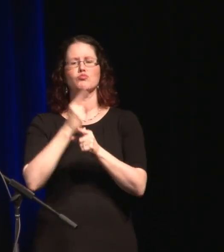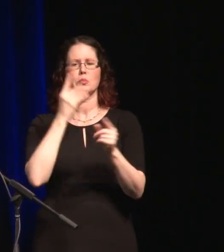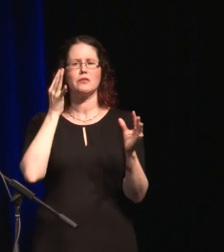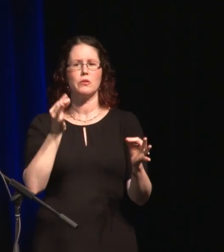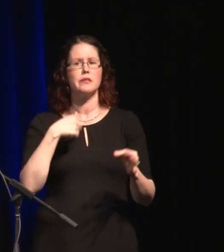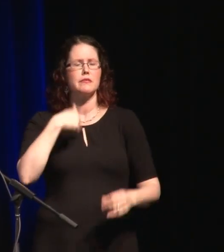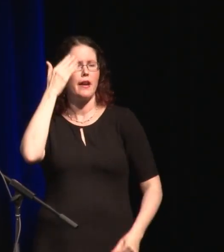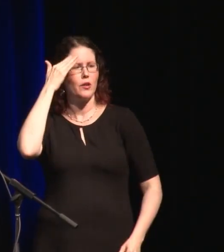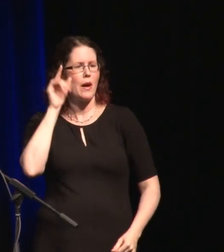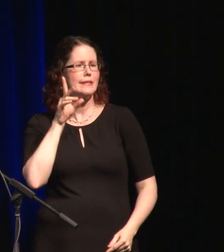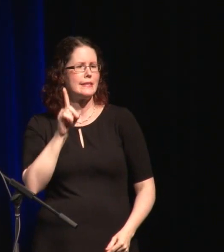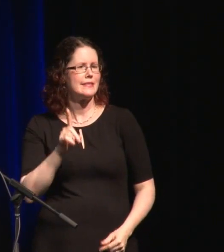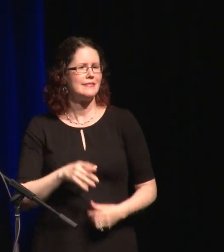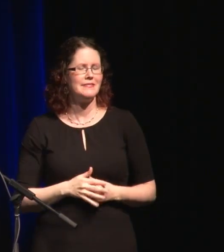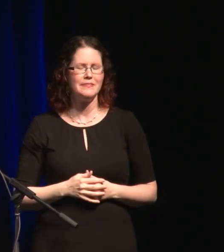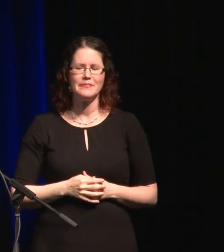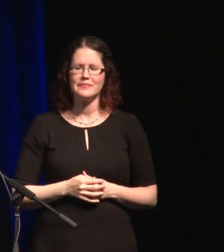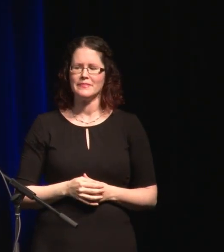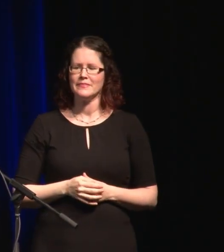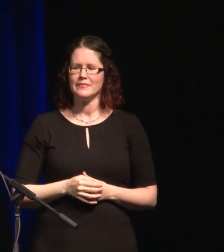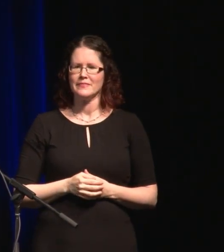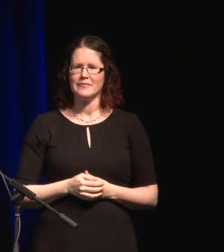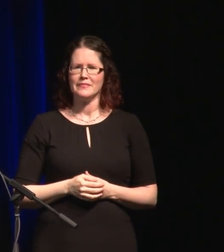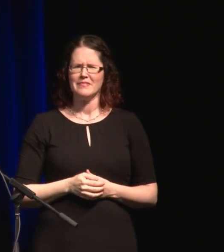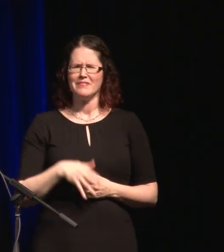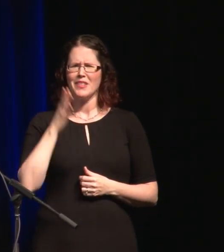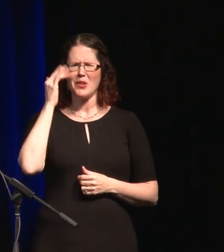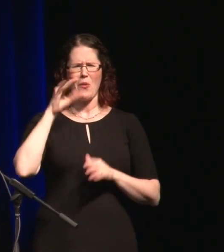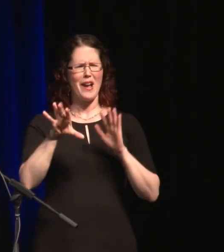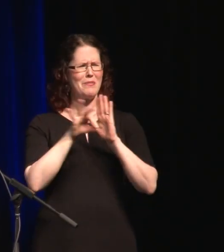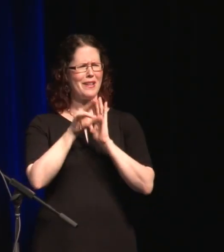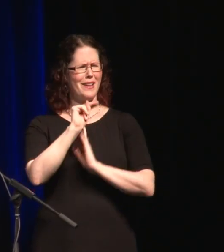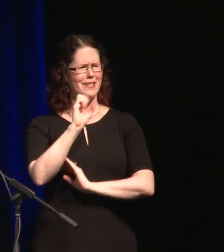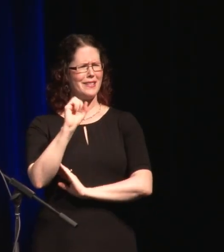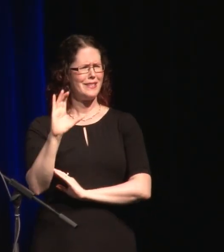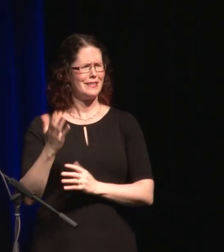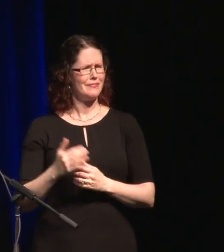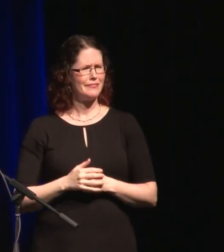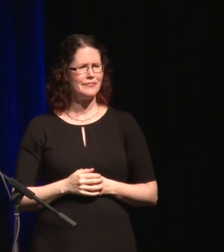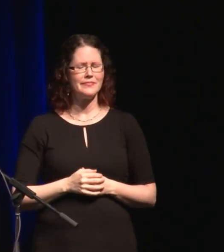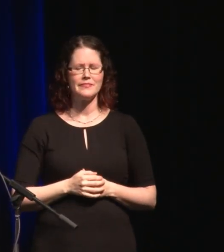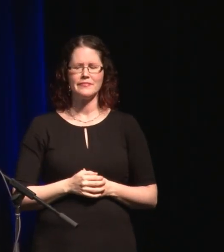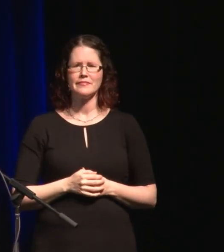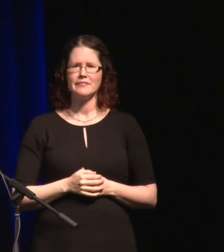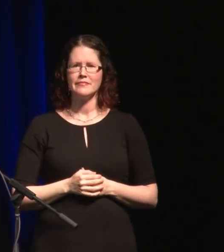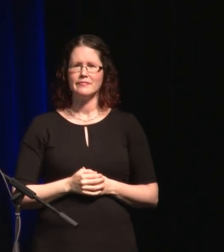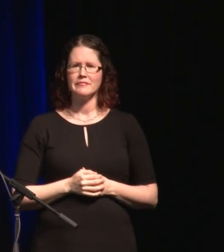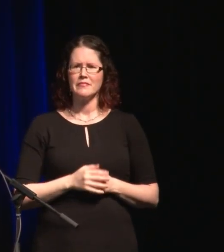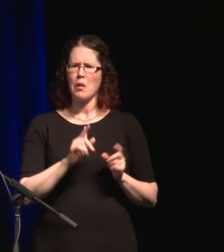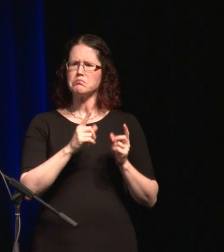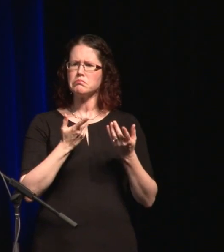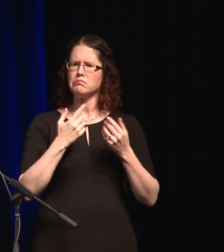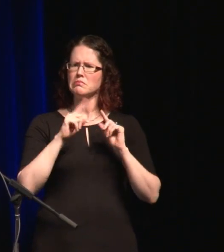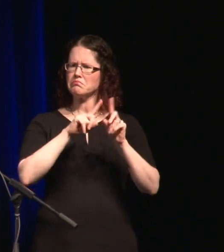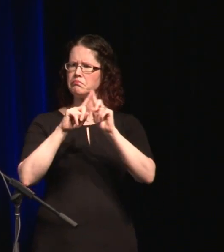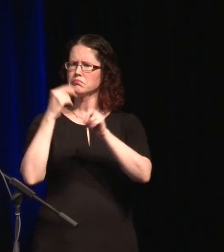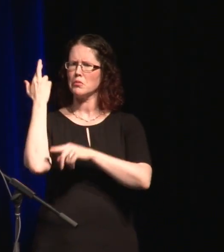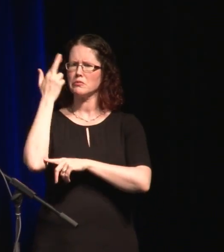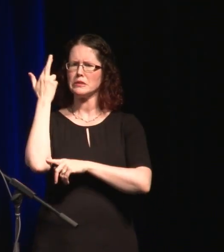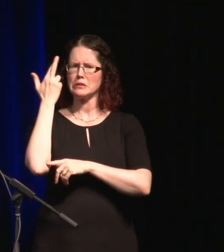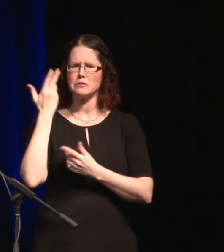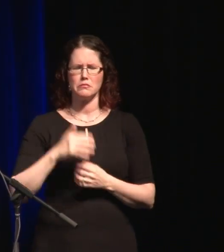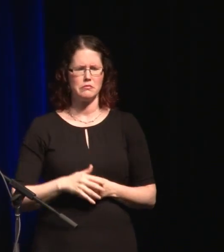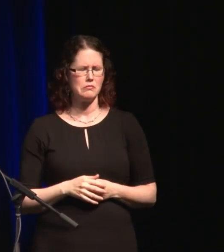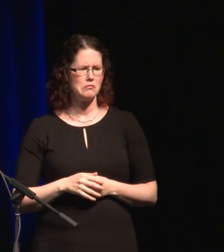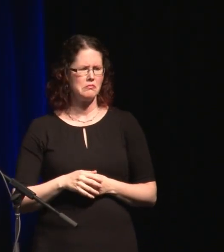did. But why did we choose NSCC? There are many reasons for choosing such a great institute. Was